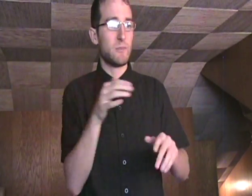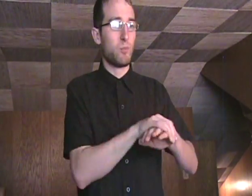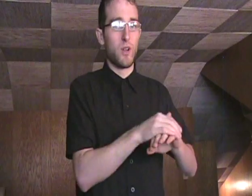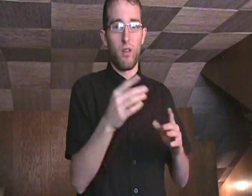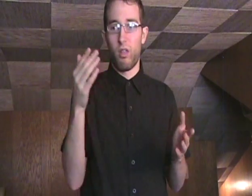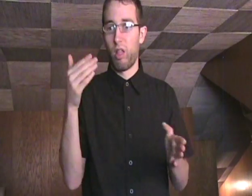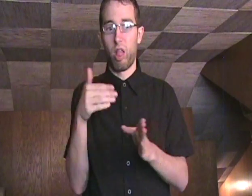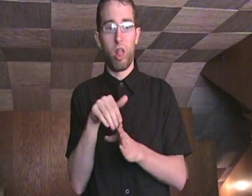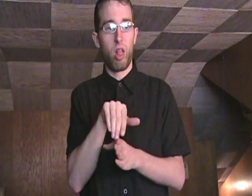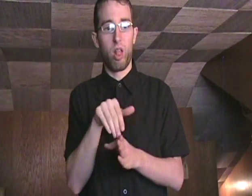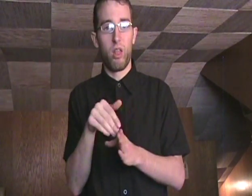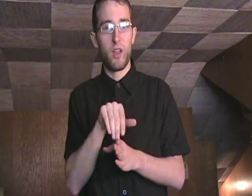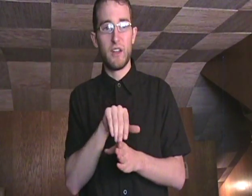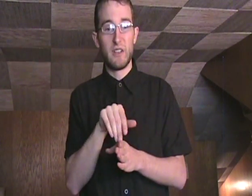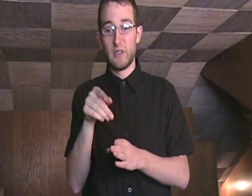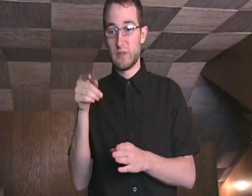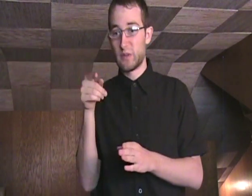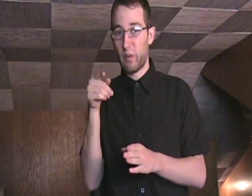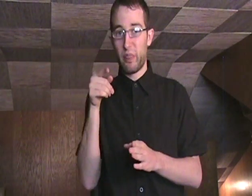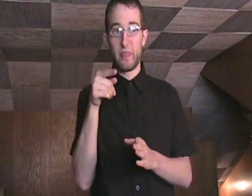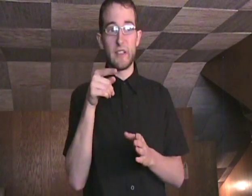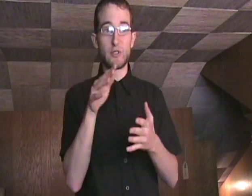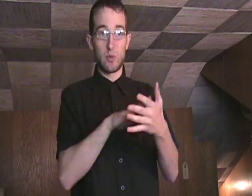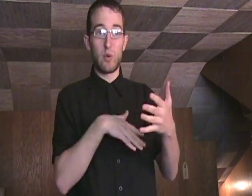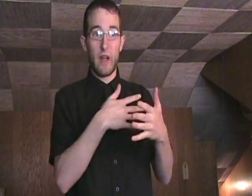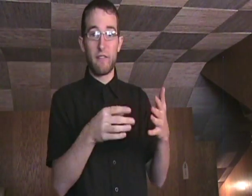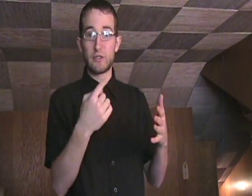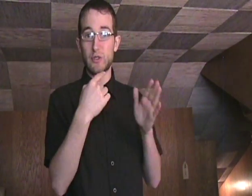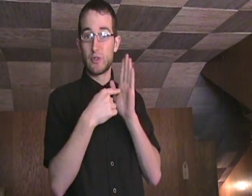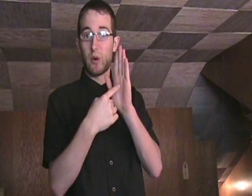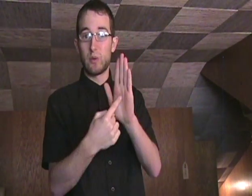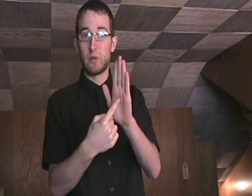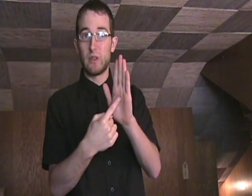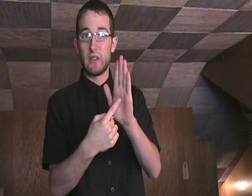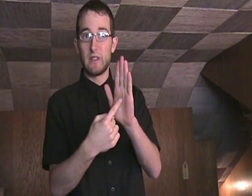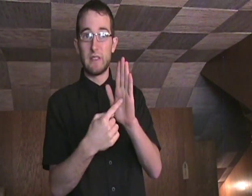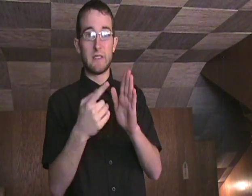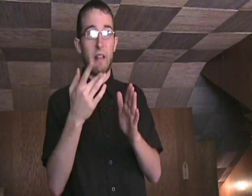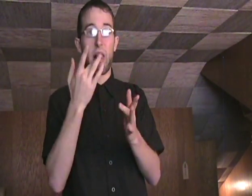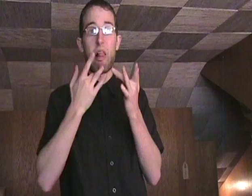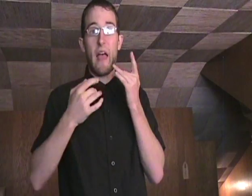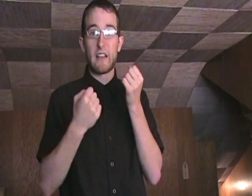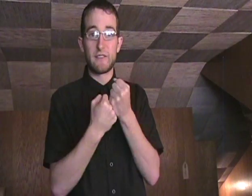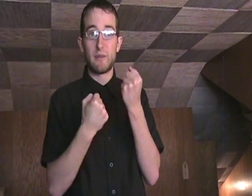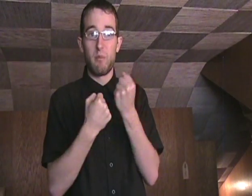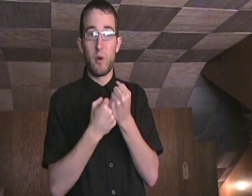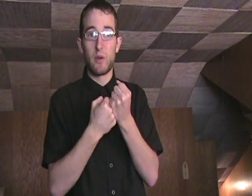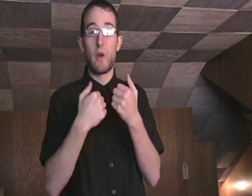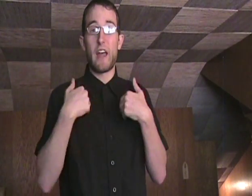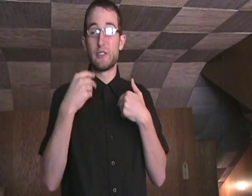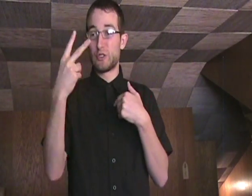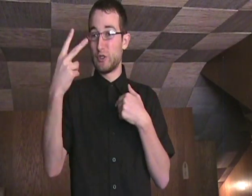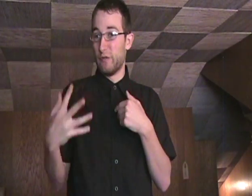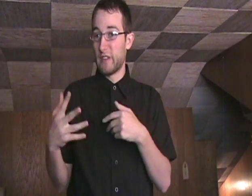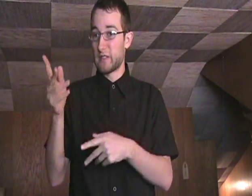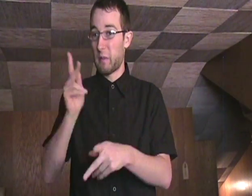So this shows you the lack of support. You only had 2/5 of your people who actually supported you, would help you out, fight your battles for